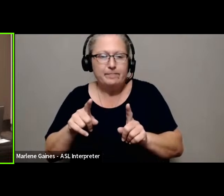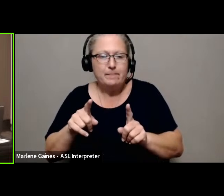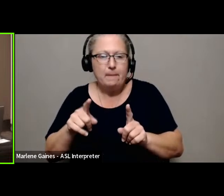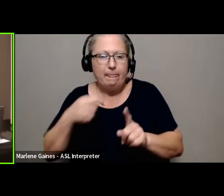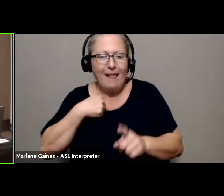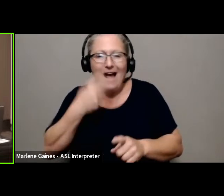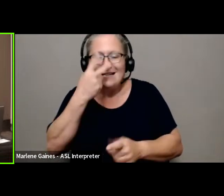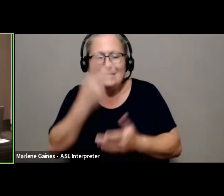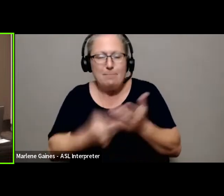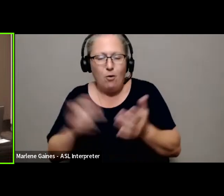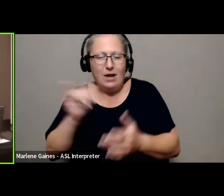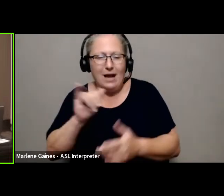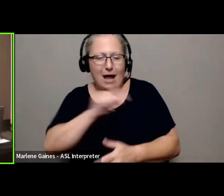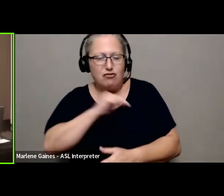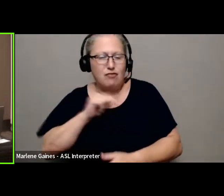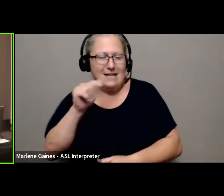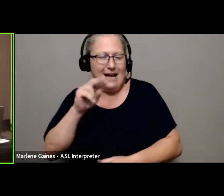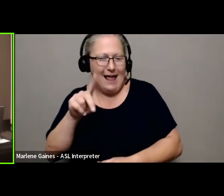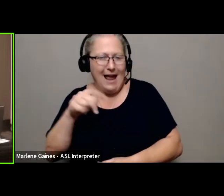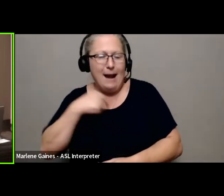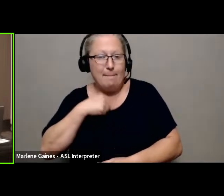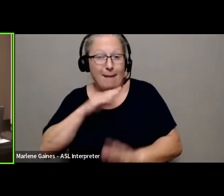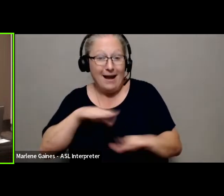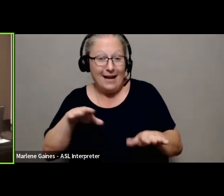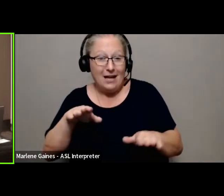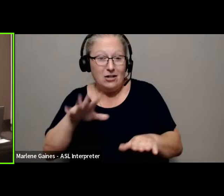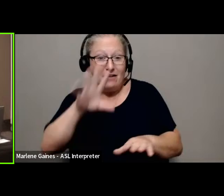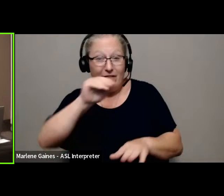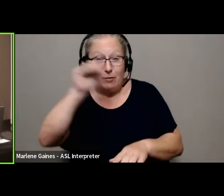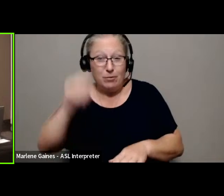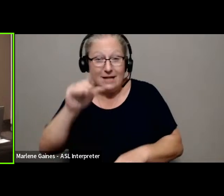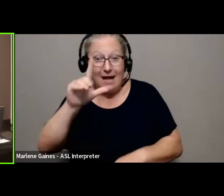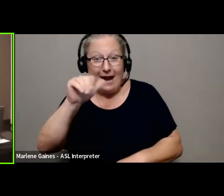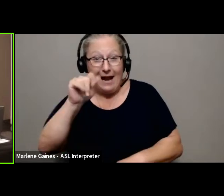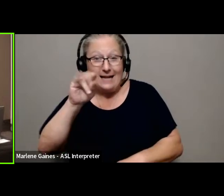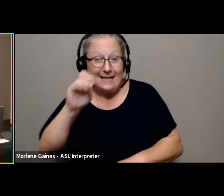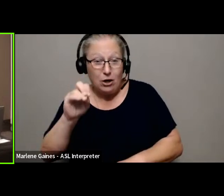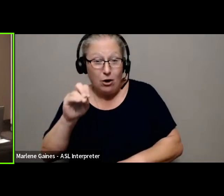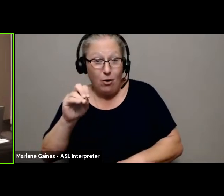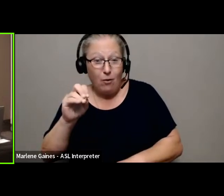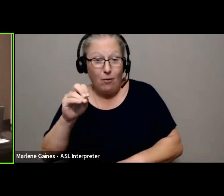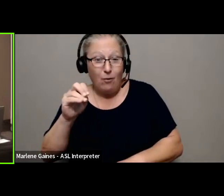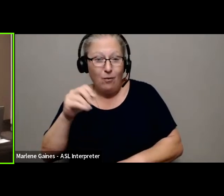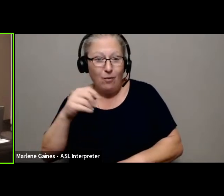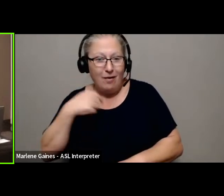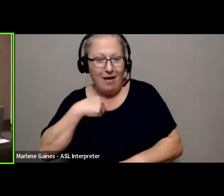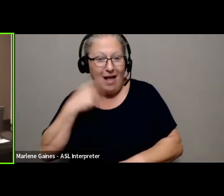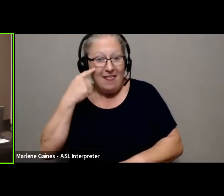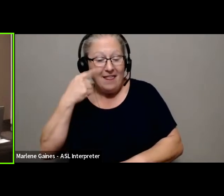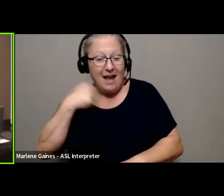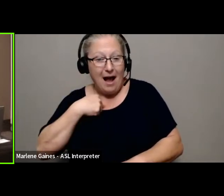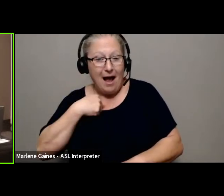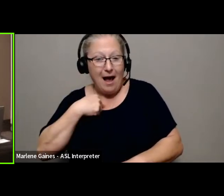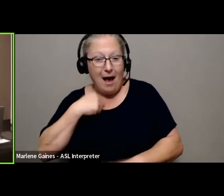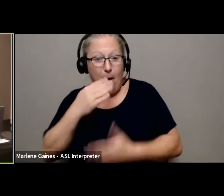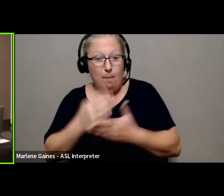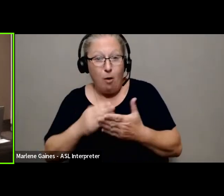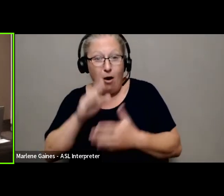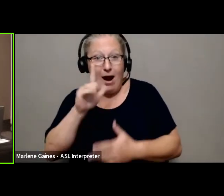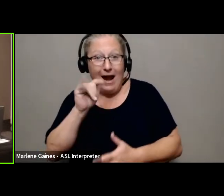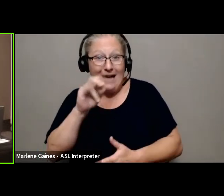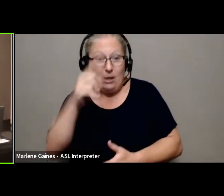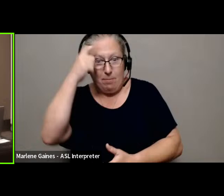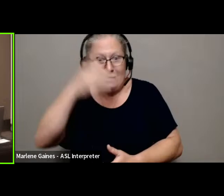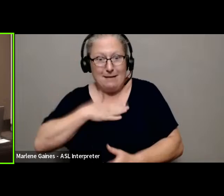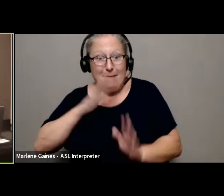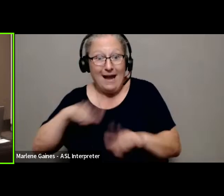I see both sides like Trustee Land, you know, my kids are 50% Latino. So I think I'm partly Latino just because of my